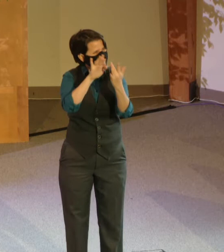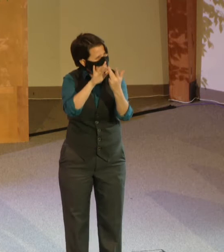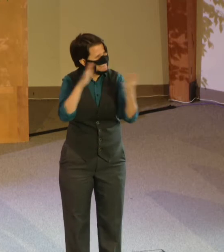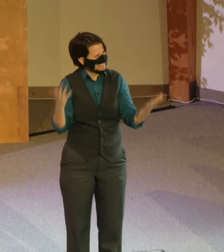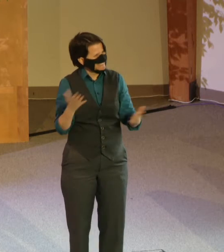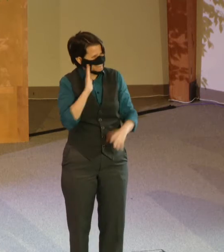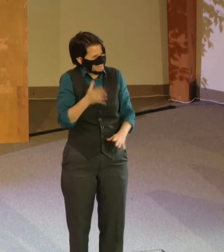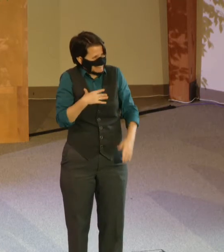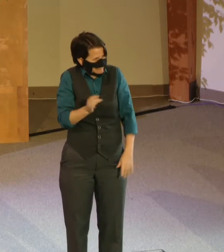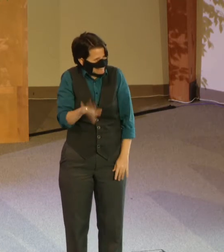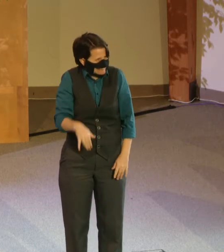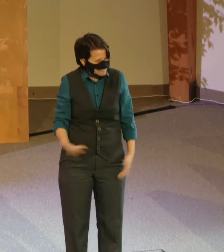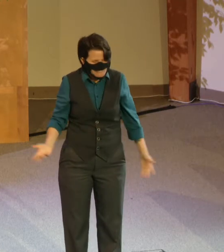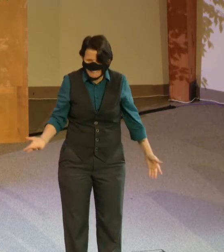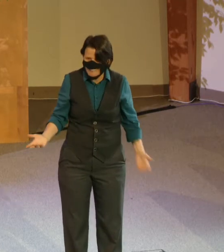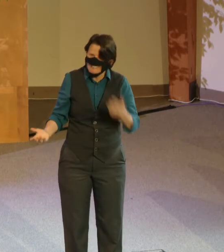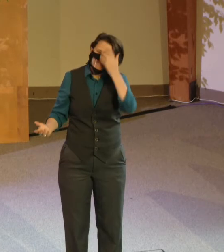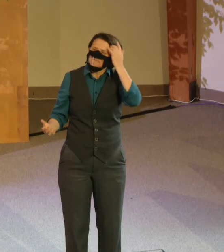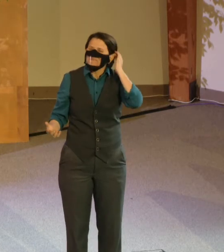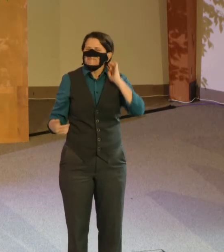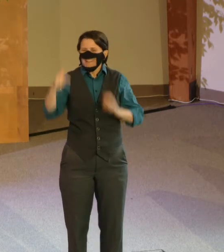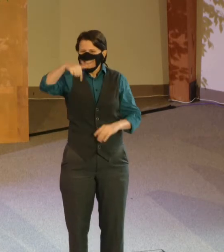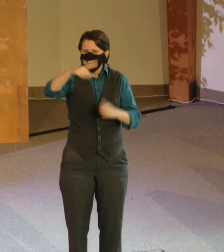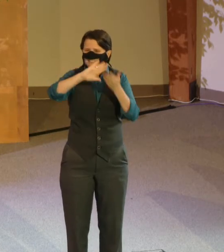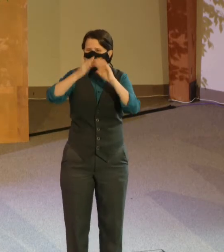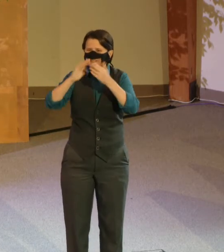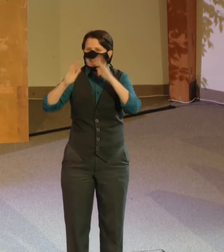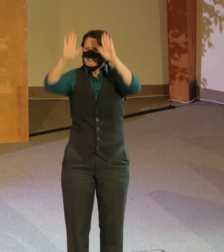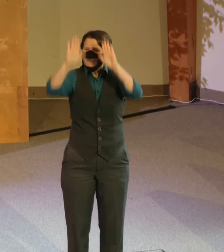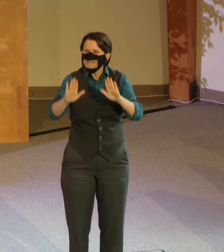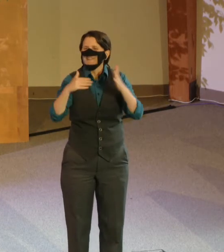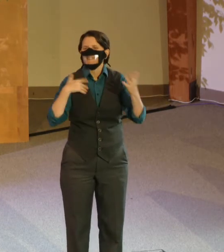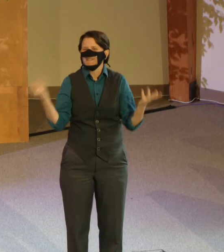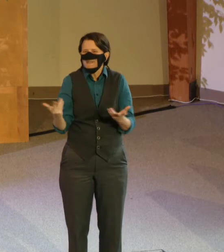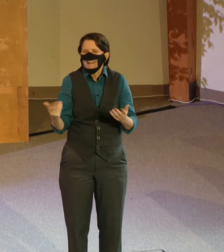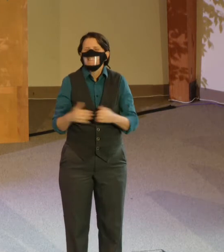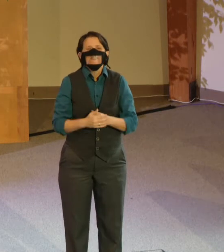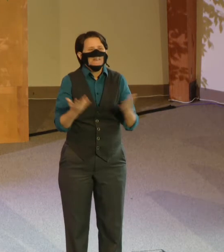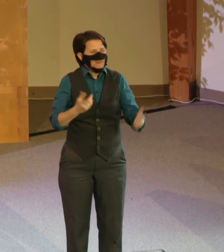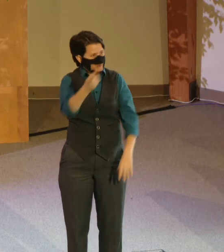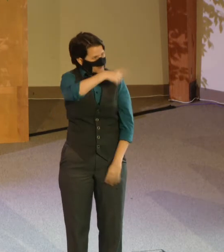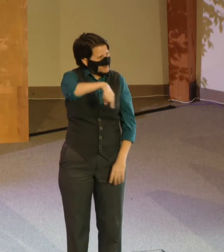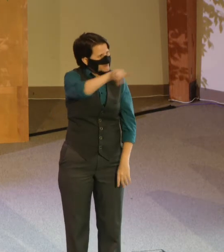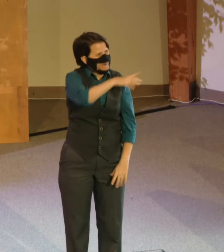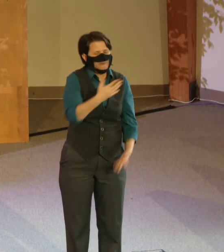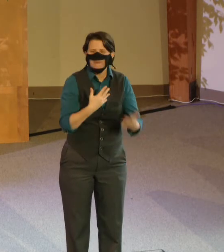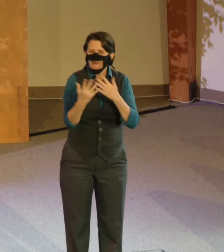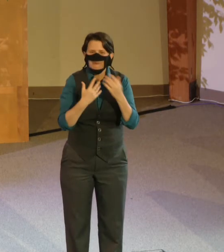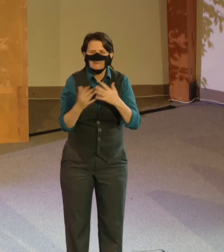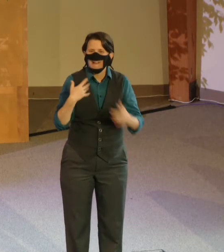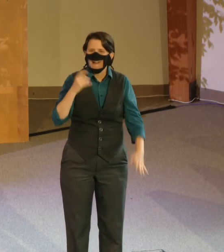we? What's wonderful about this community is whoever you are, no matter what race, color, what